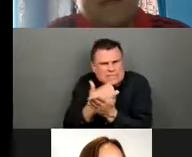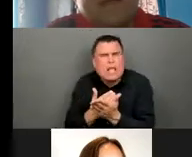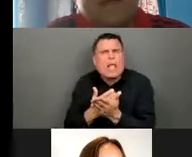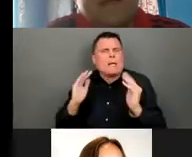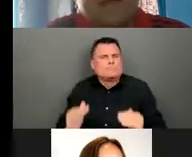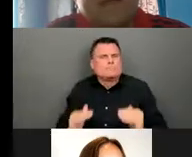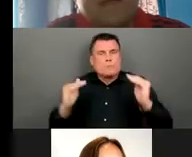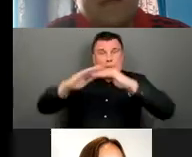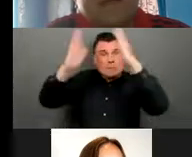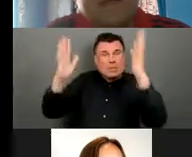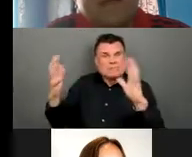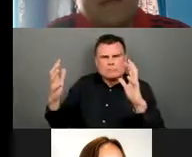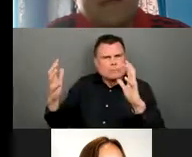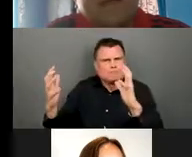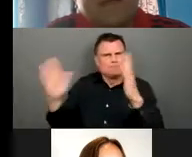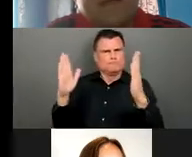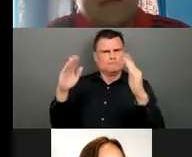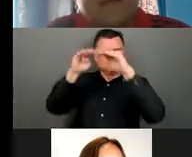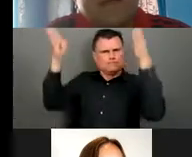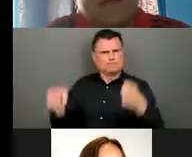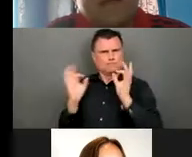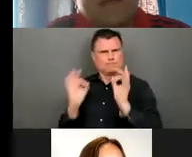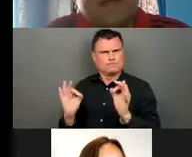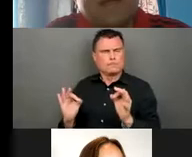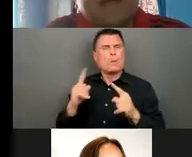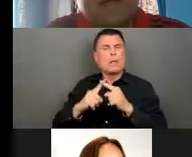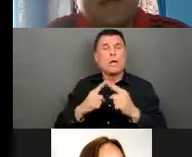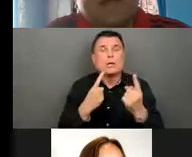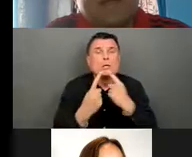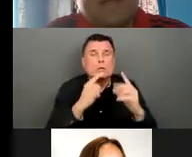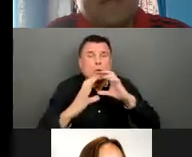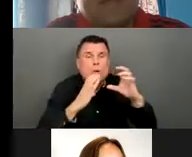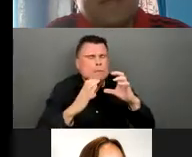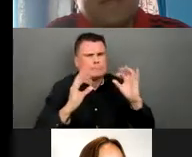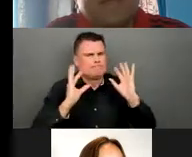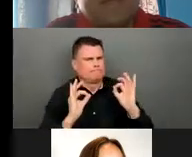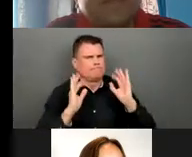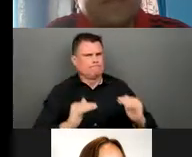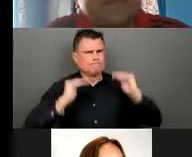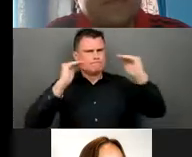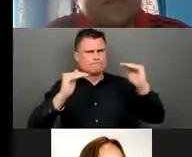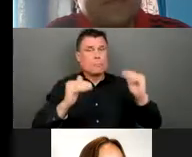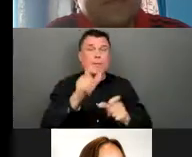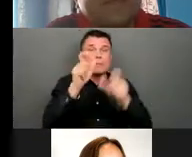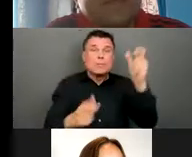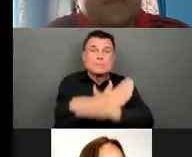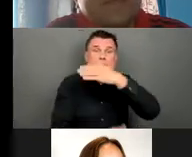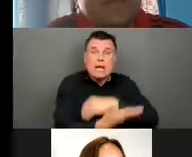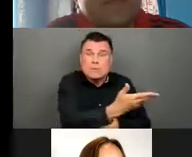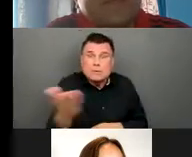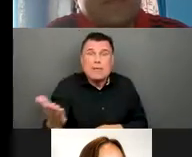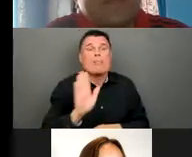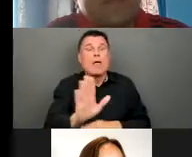services are needed. Persons with disability and their family members should properly be